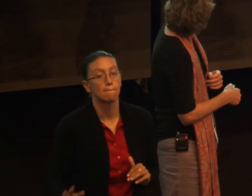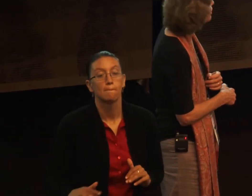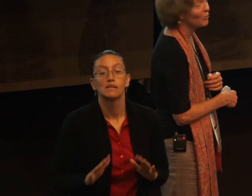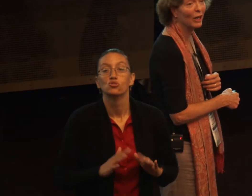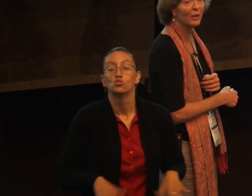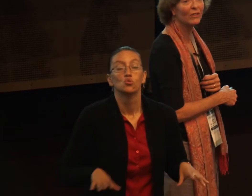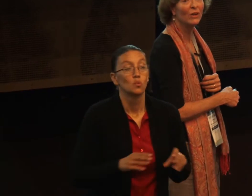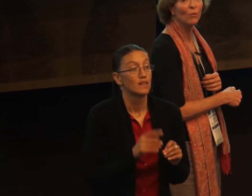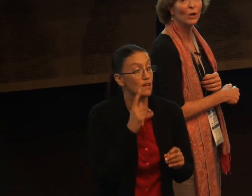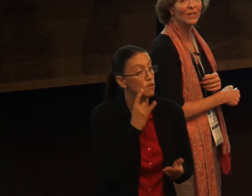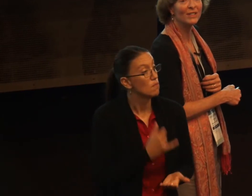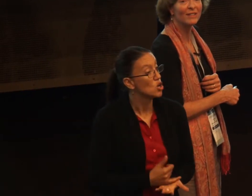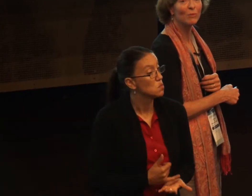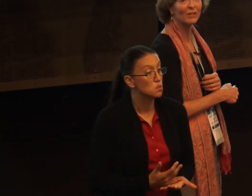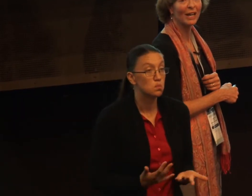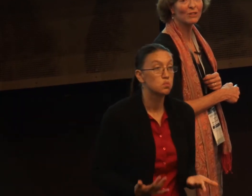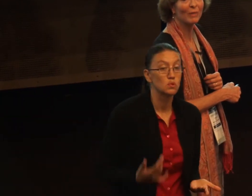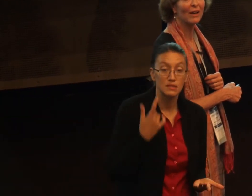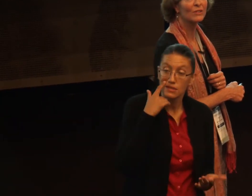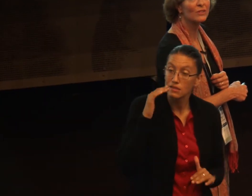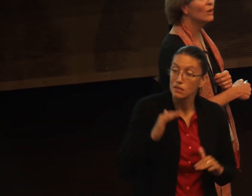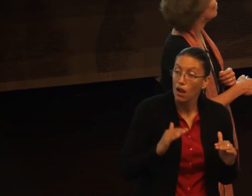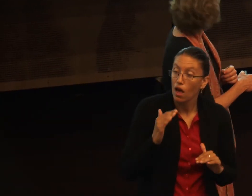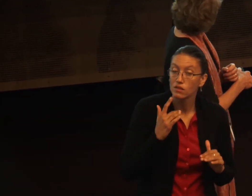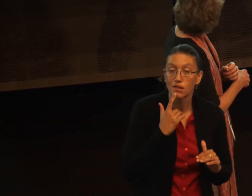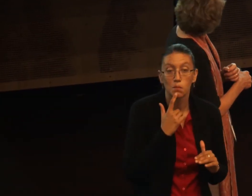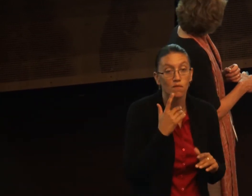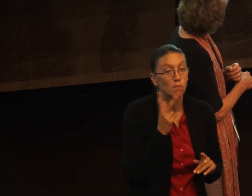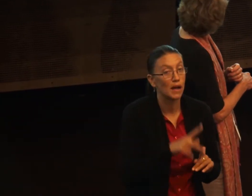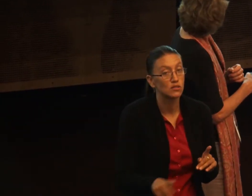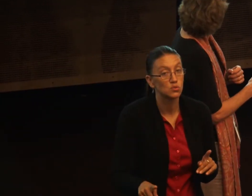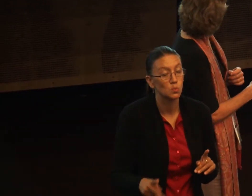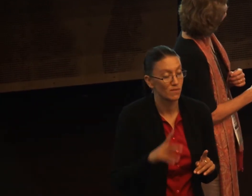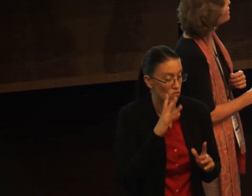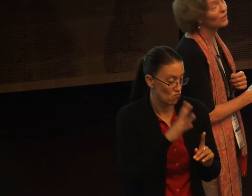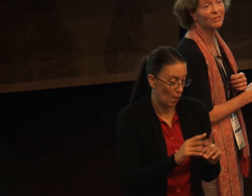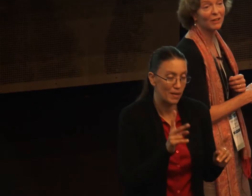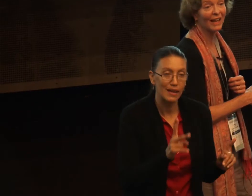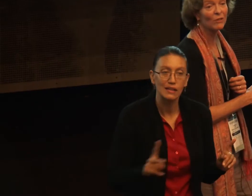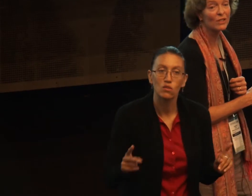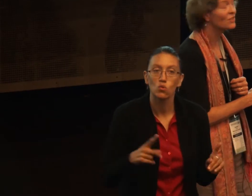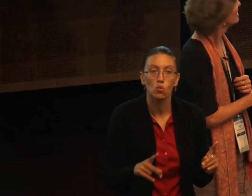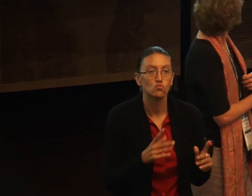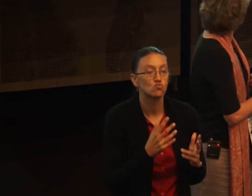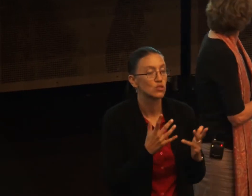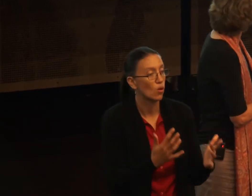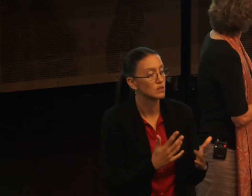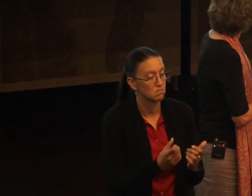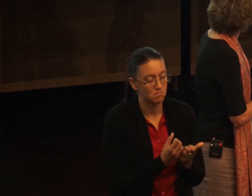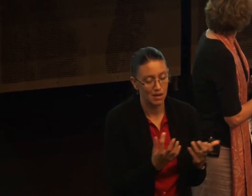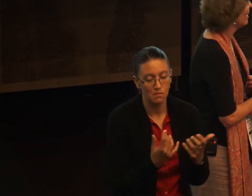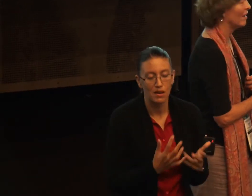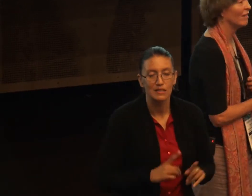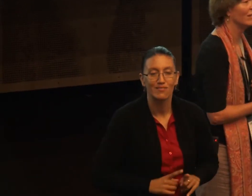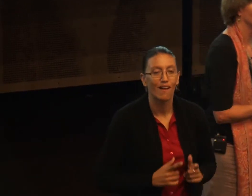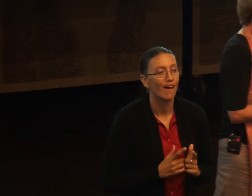children with hearing impairment. Will we see similar types of patterns? We've replicated these results across a number of different languages,